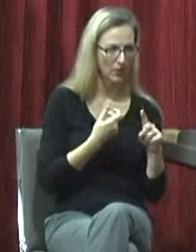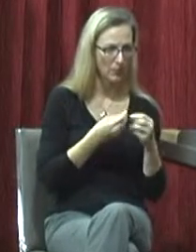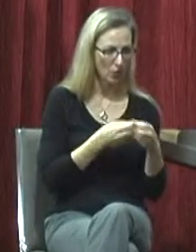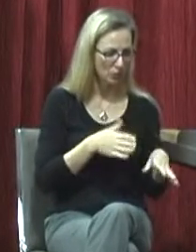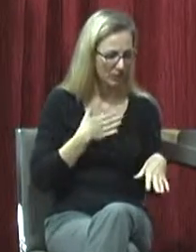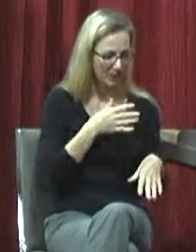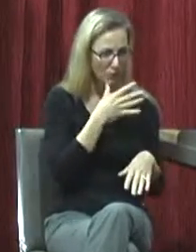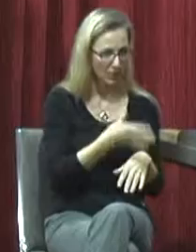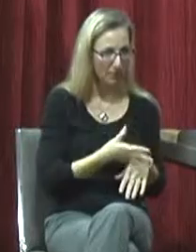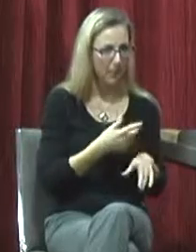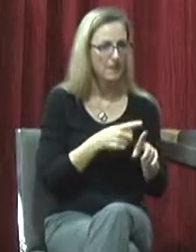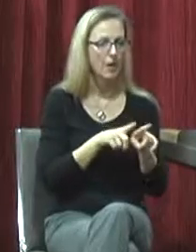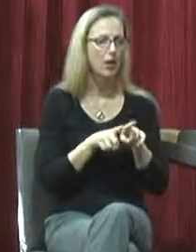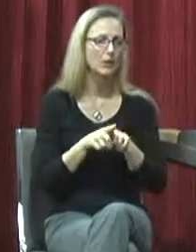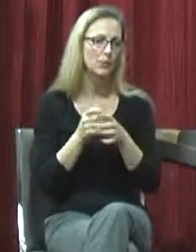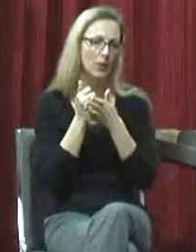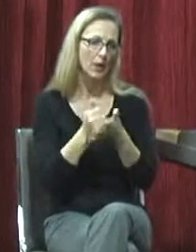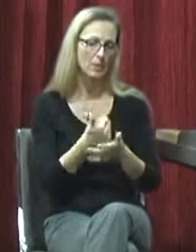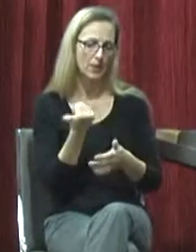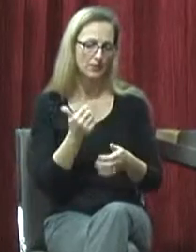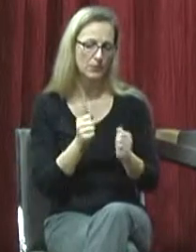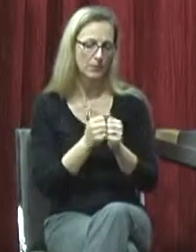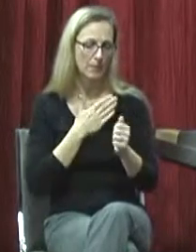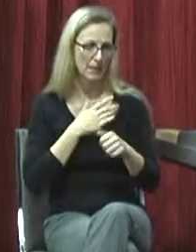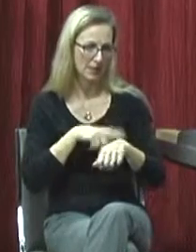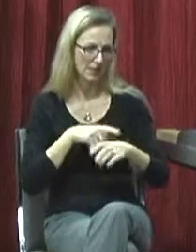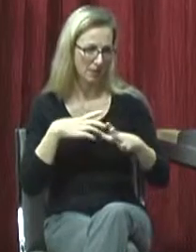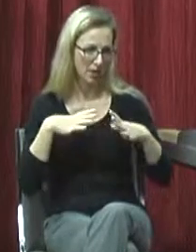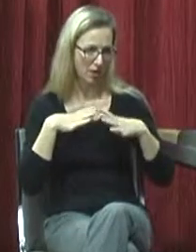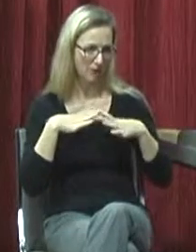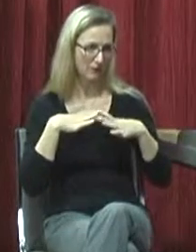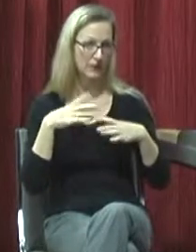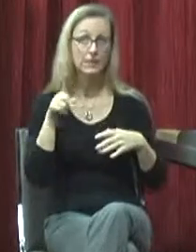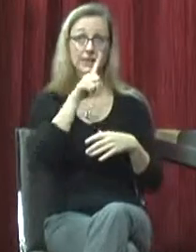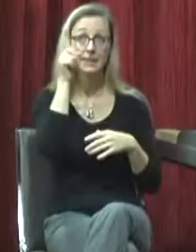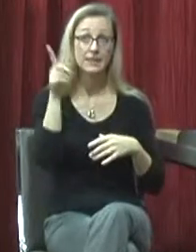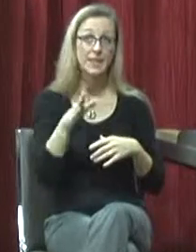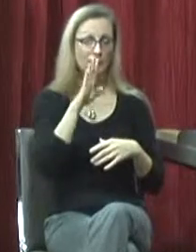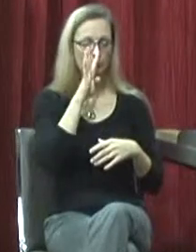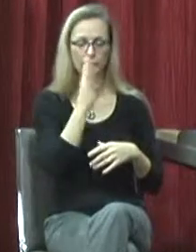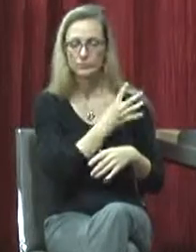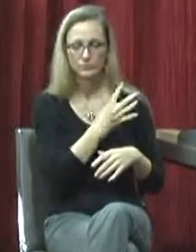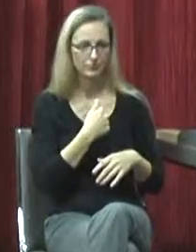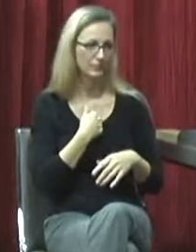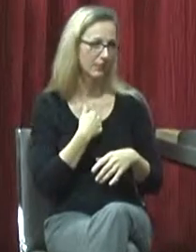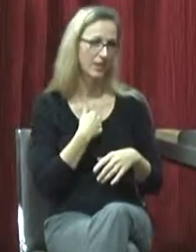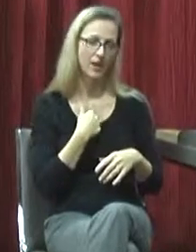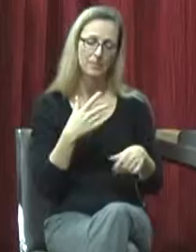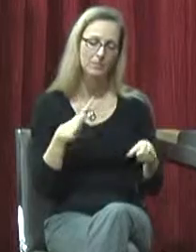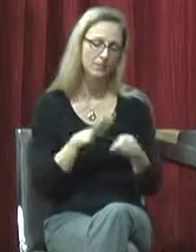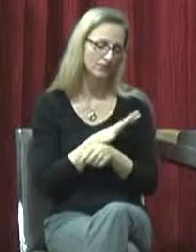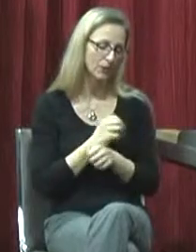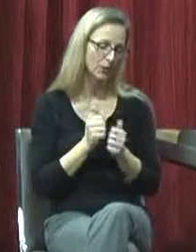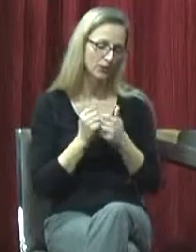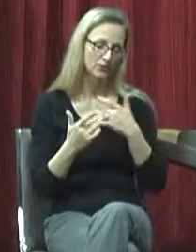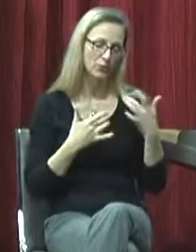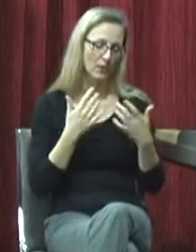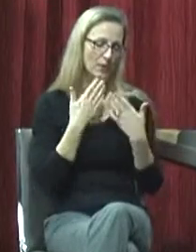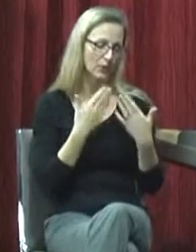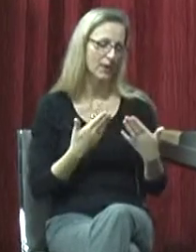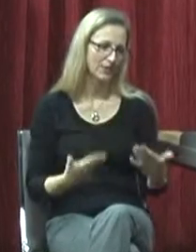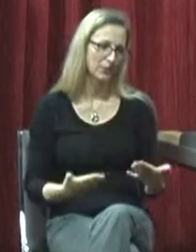my grandmother, but also help others with my time off. He has never forsaken me, and for that I am filled with joy and